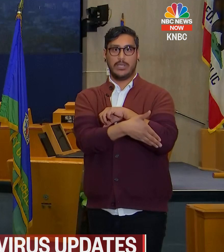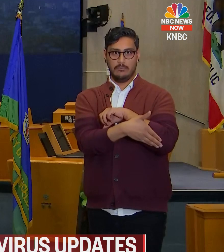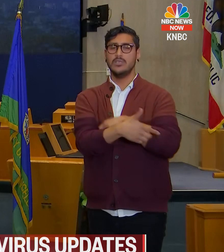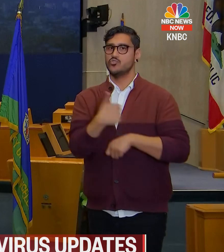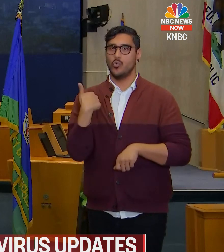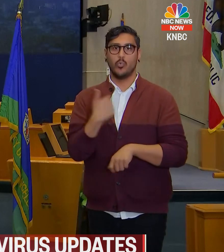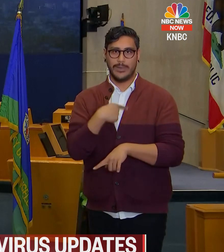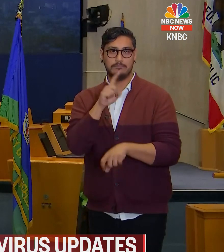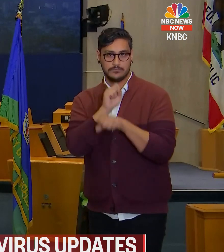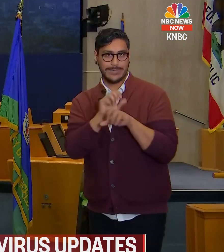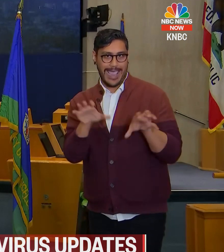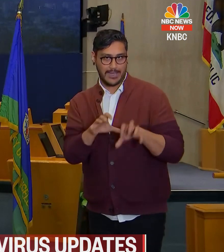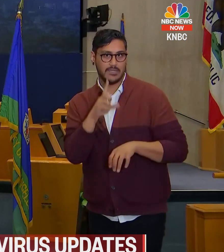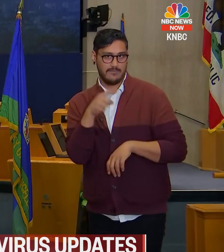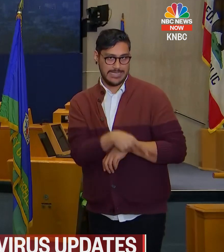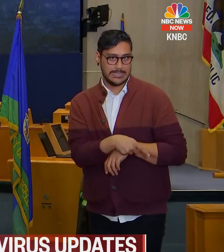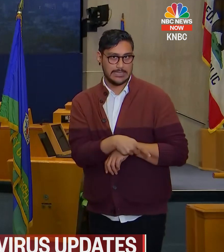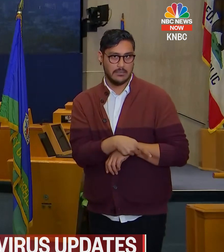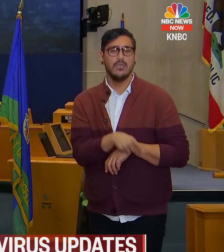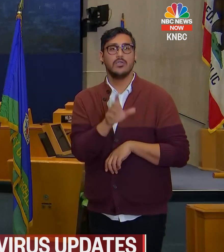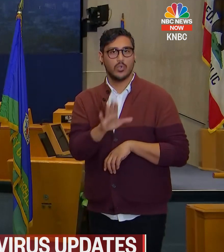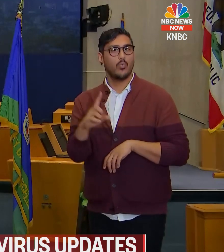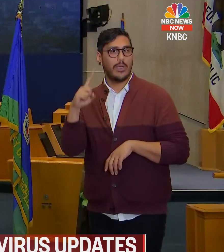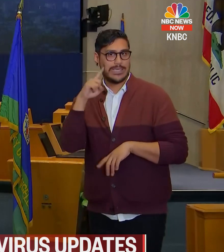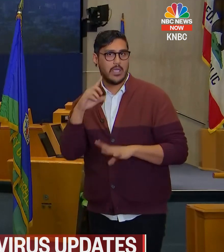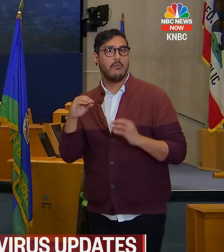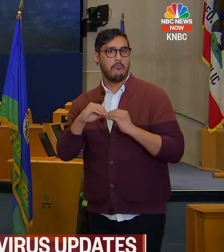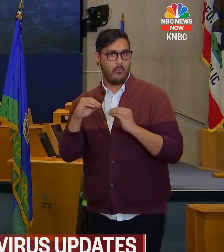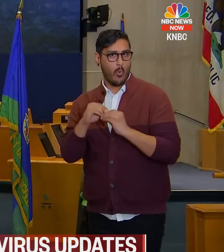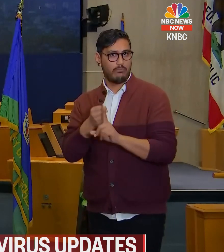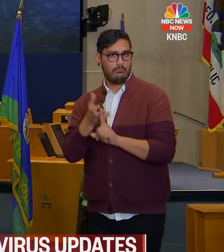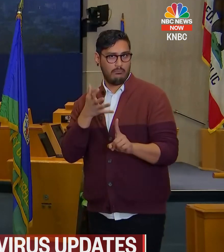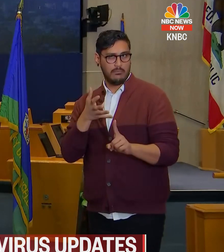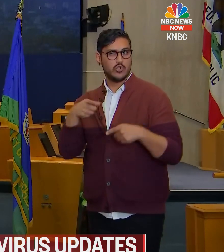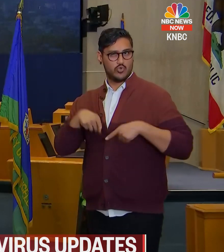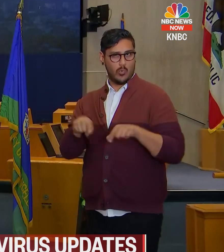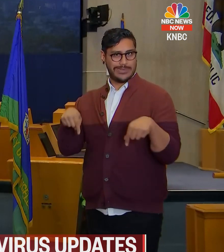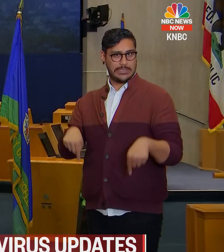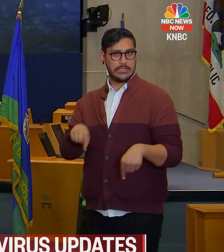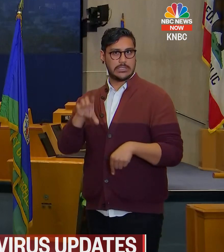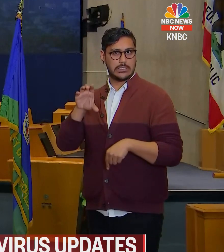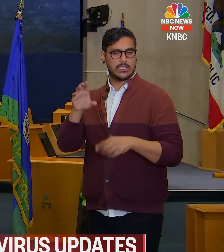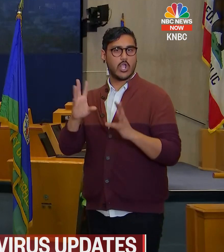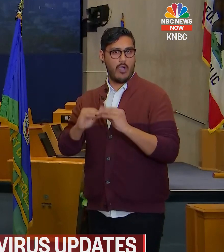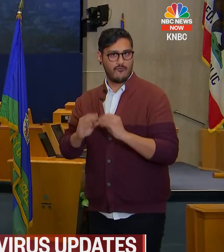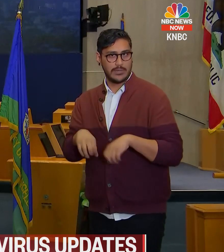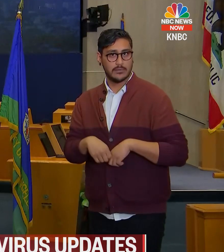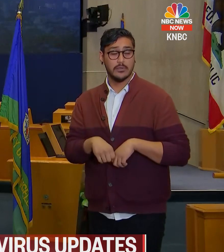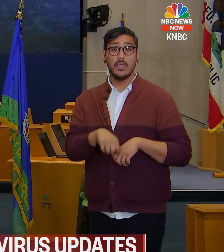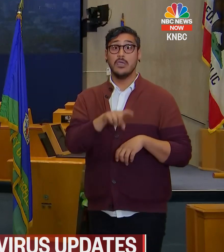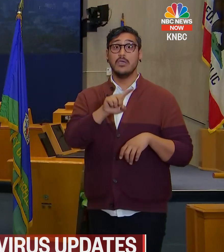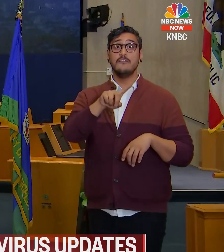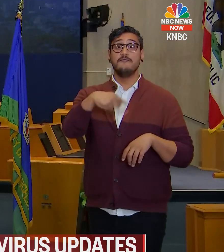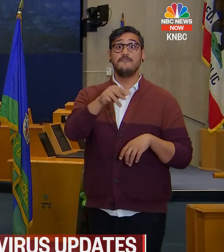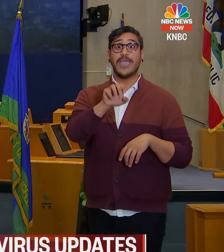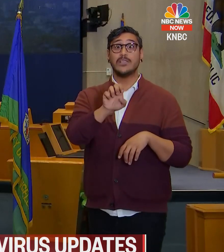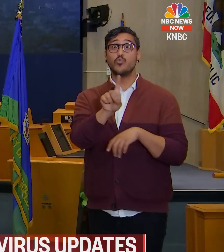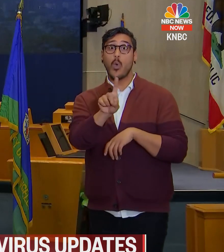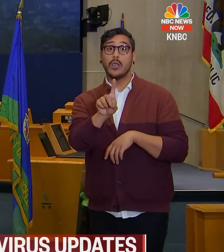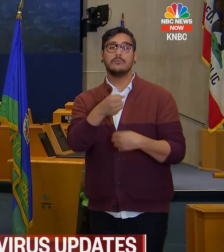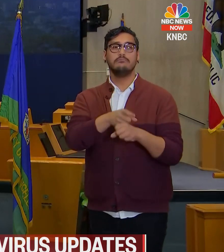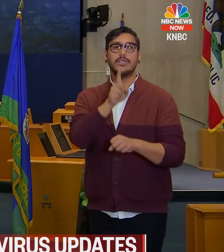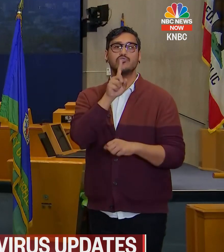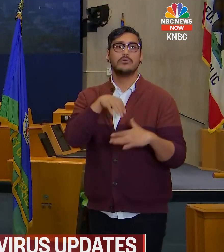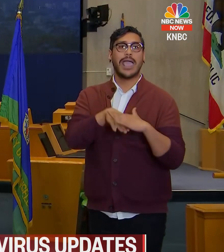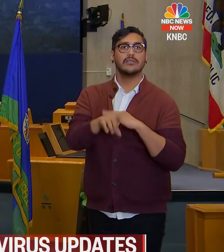actively engaged in that process, as you will hear more of within this news conference. Phase 1 will be ensuring access